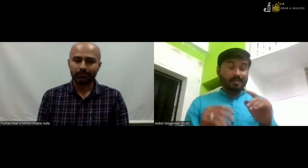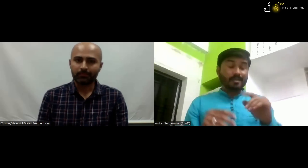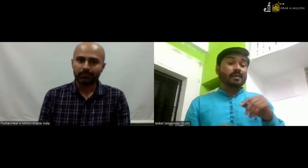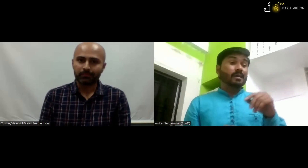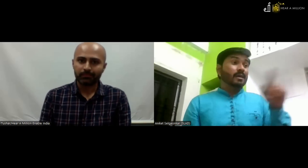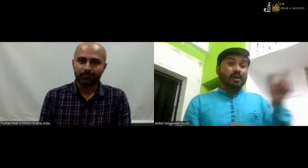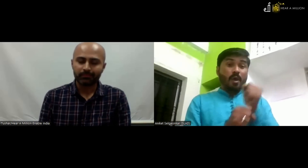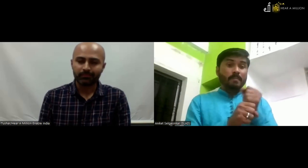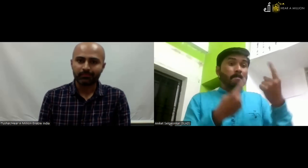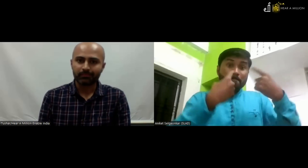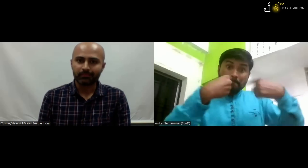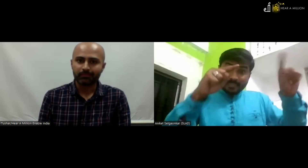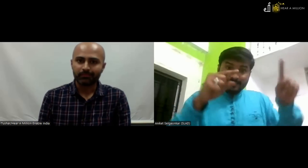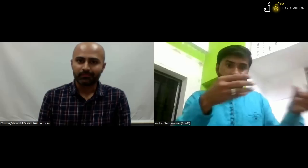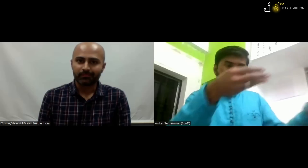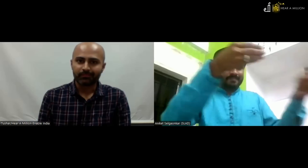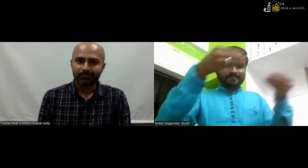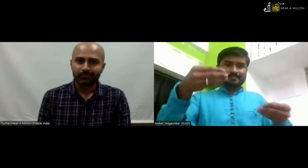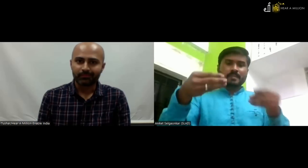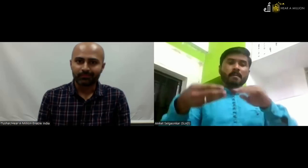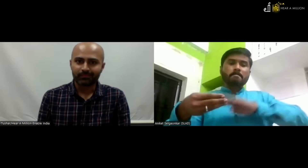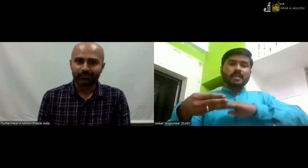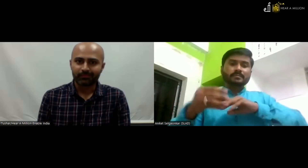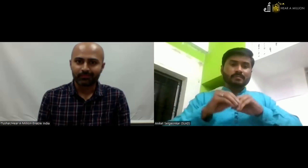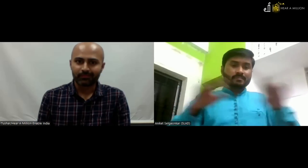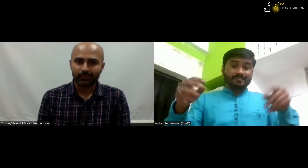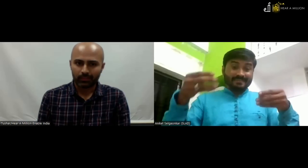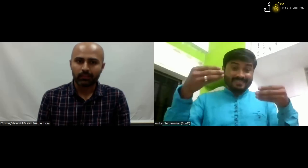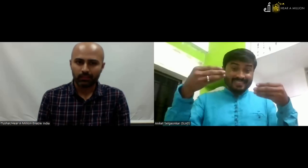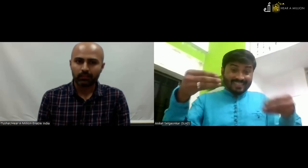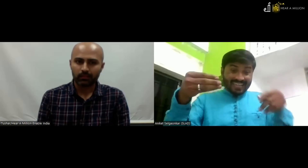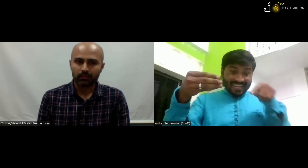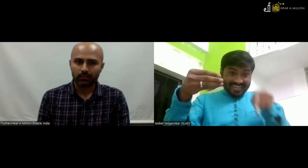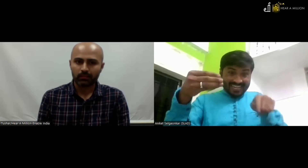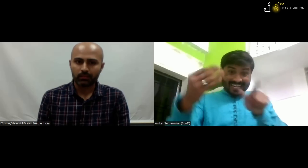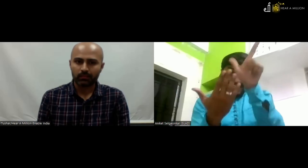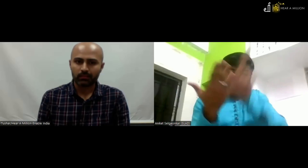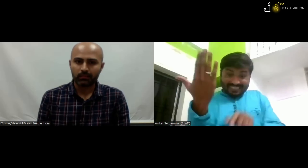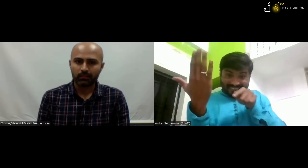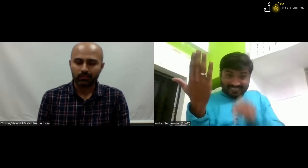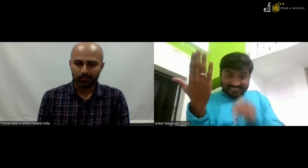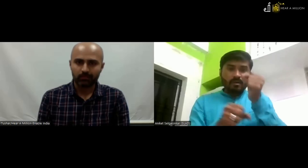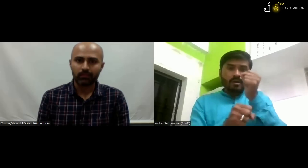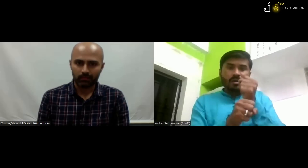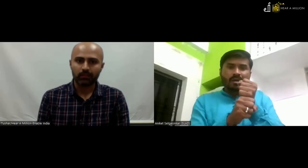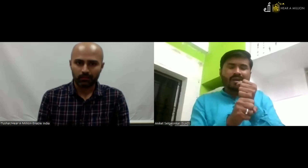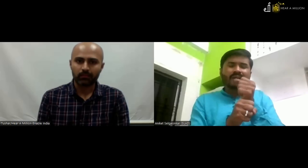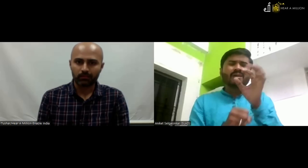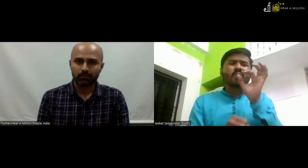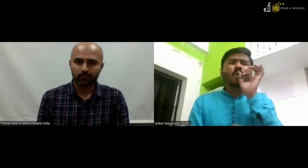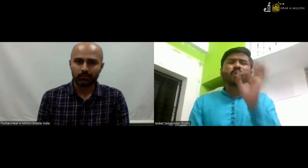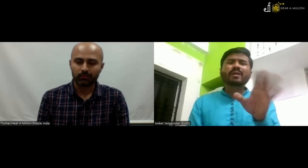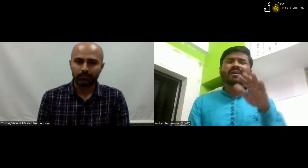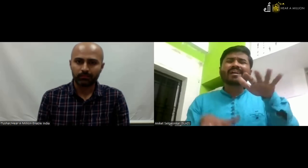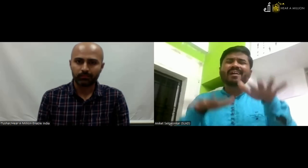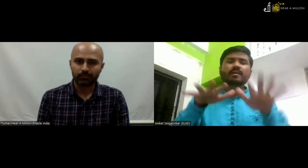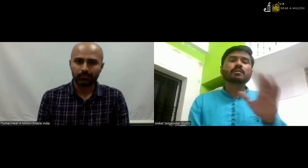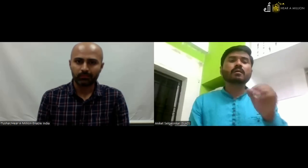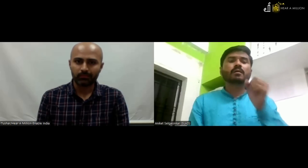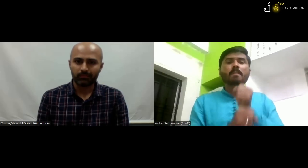And the second thing, if the government will, provide the license to us,